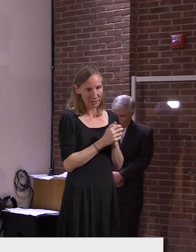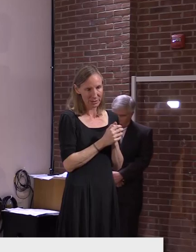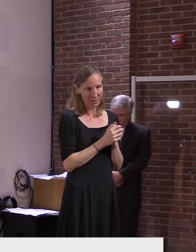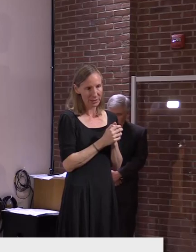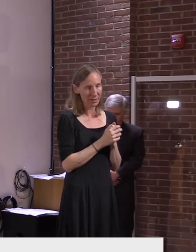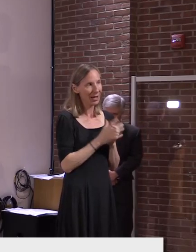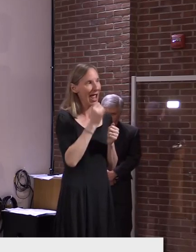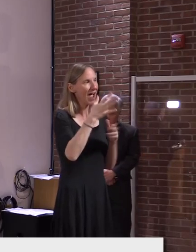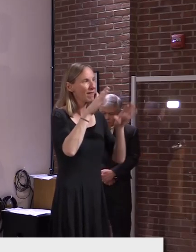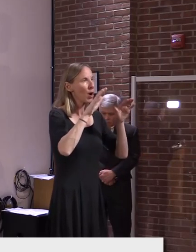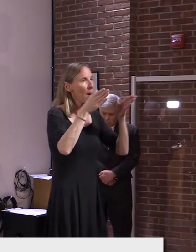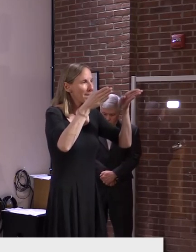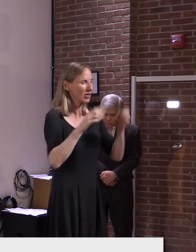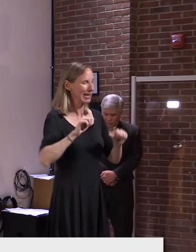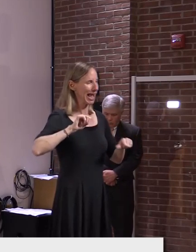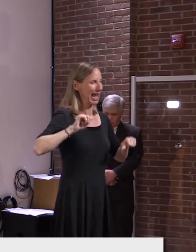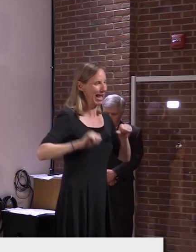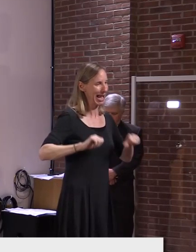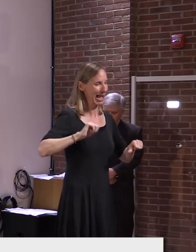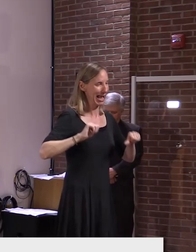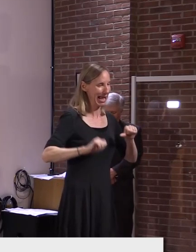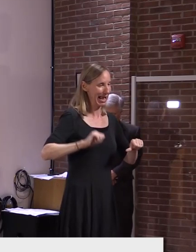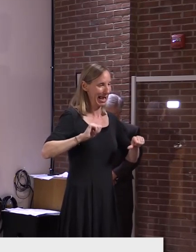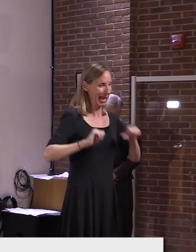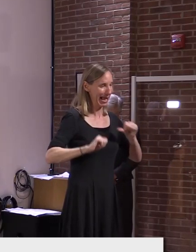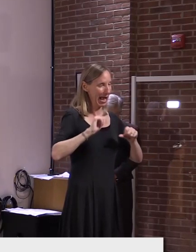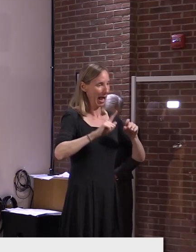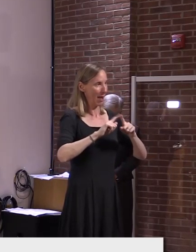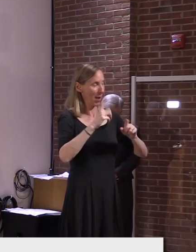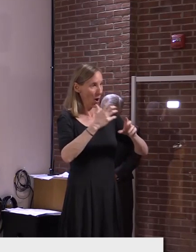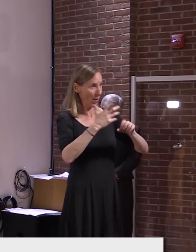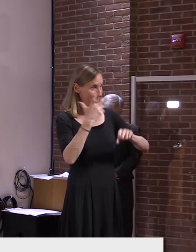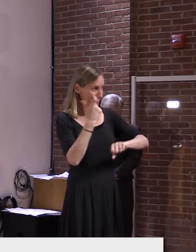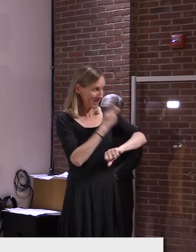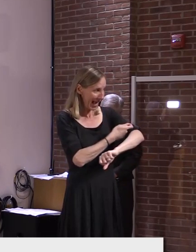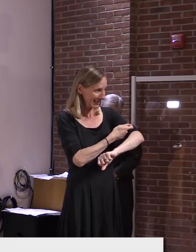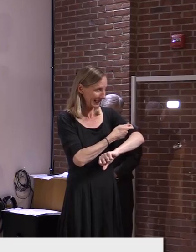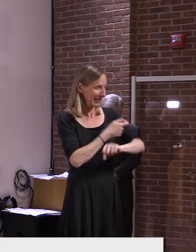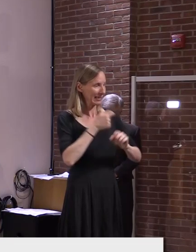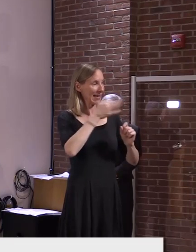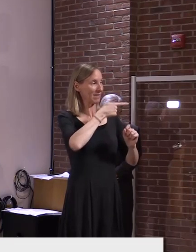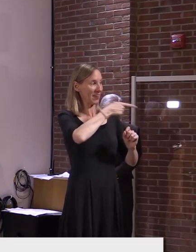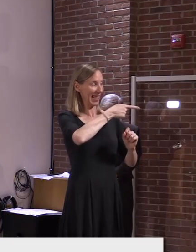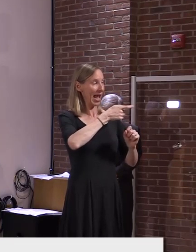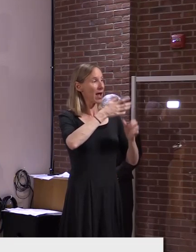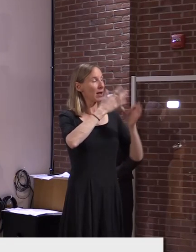somebody who's hesitant about getting the vaccine, that if they talk to a doctor, even if it's not their own doctor,